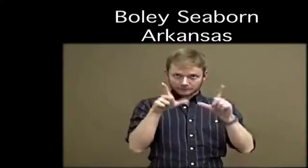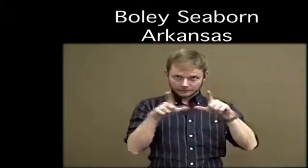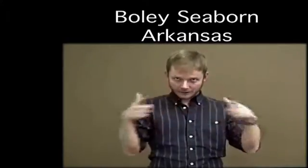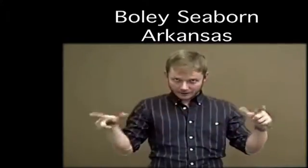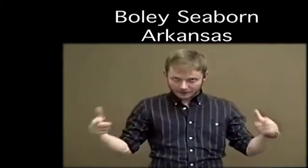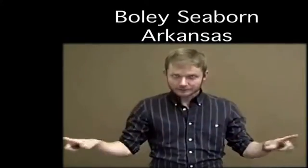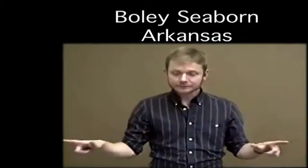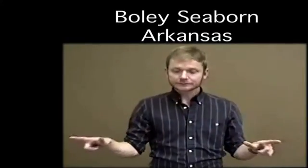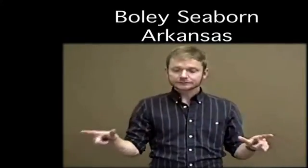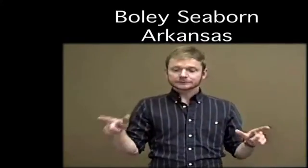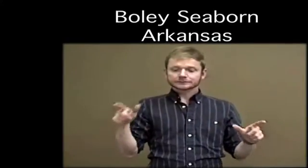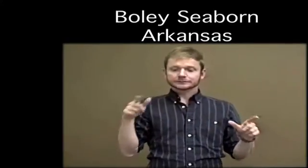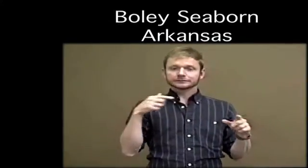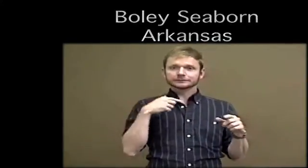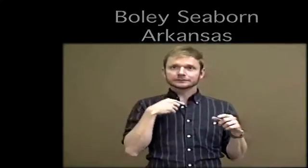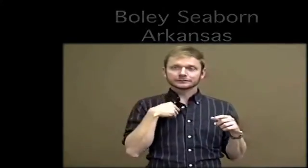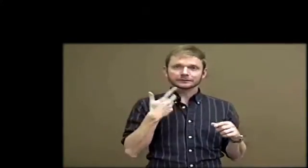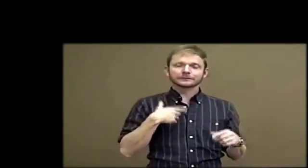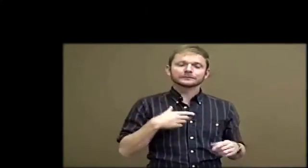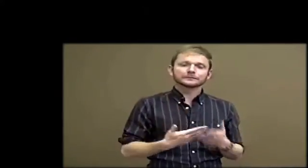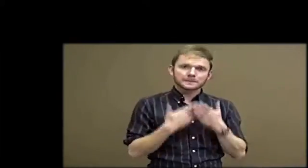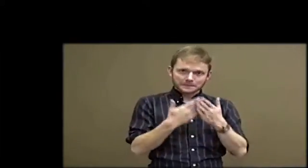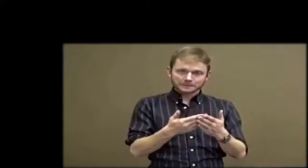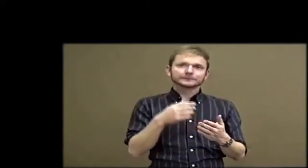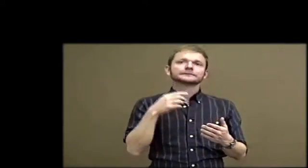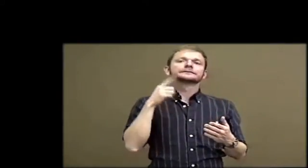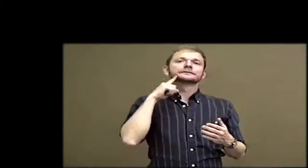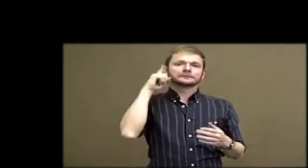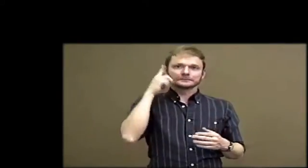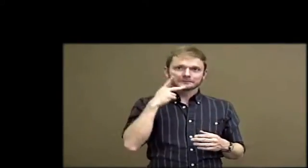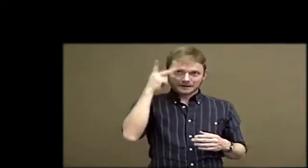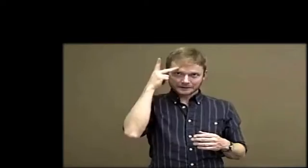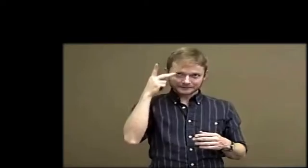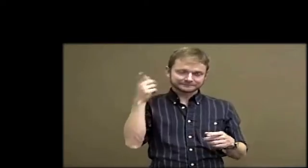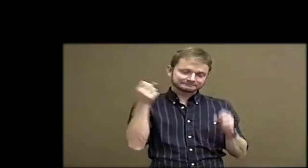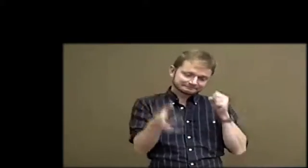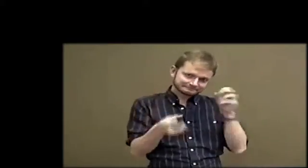I was brought up with bilingualism ever since growing up in a deaf family.